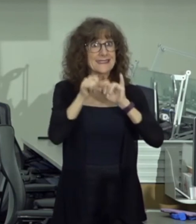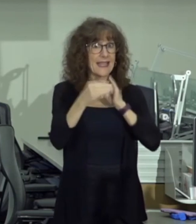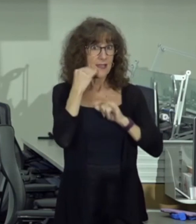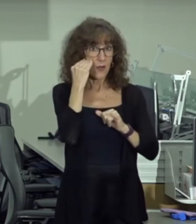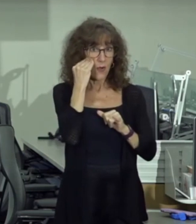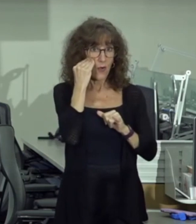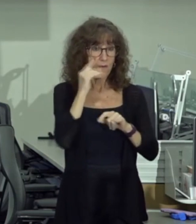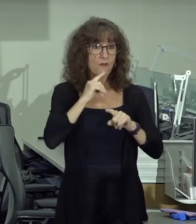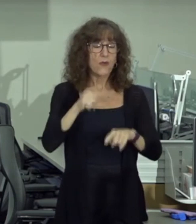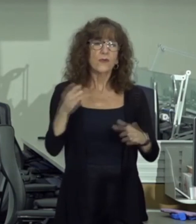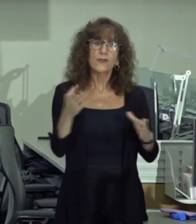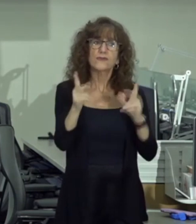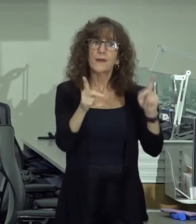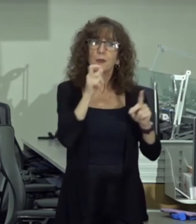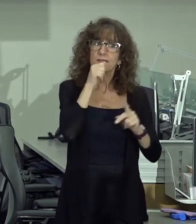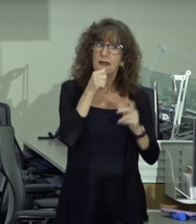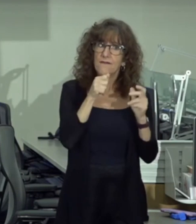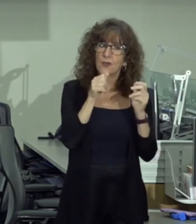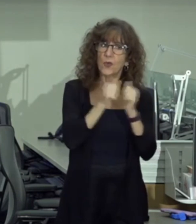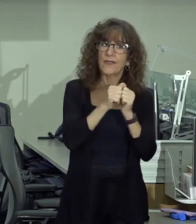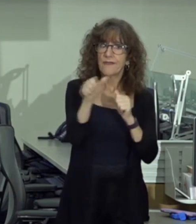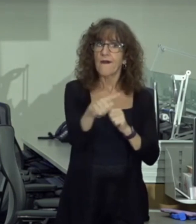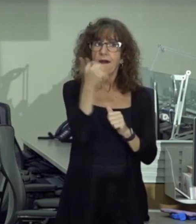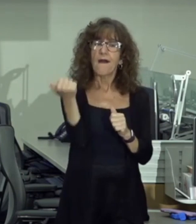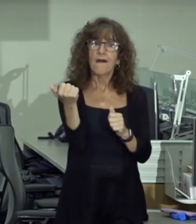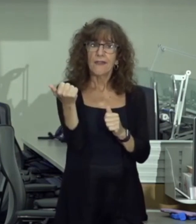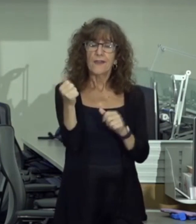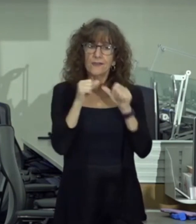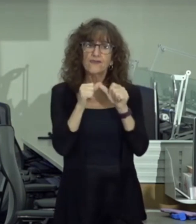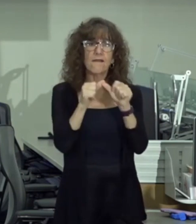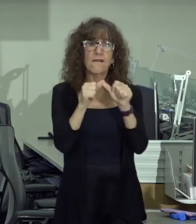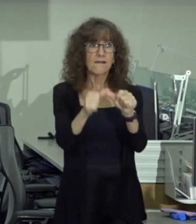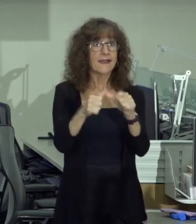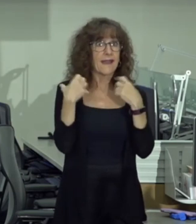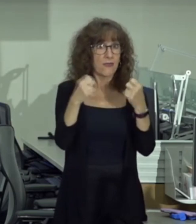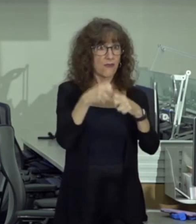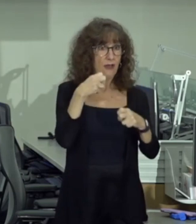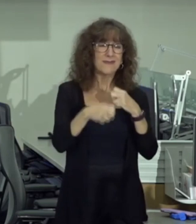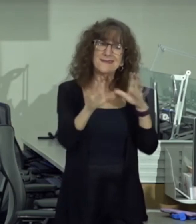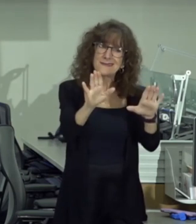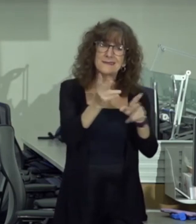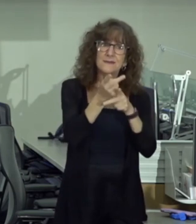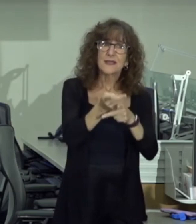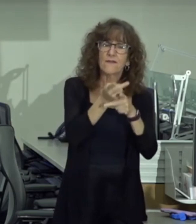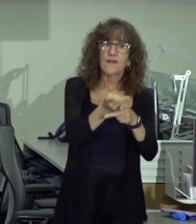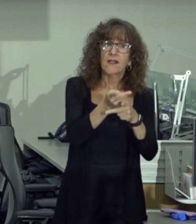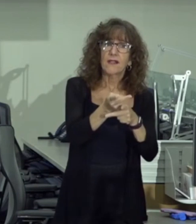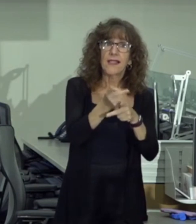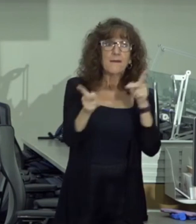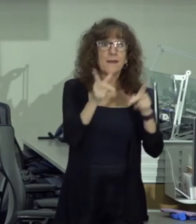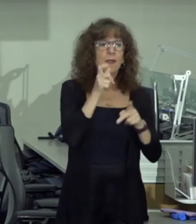that we urge all those, especially those who suffer with the underlying chronic health conditions, to be very careful. And we ask